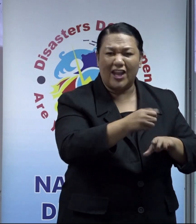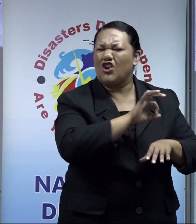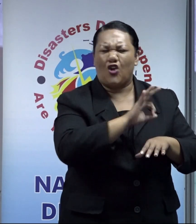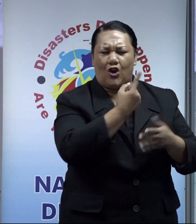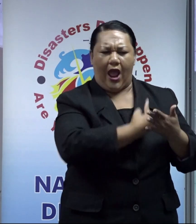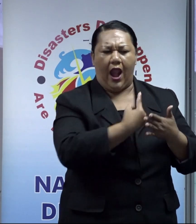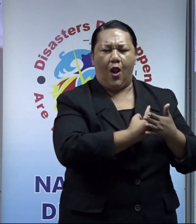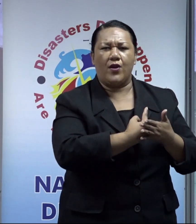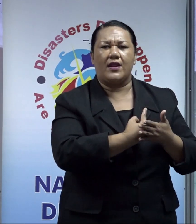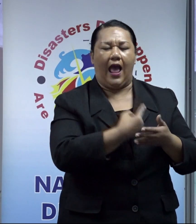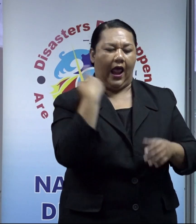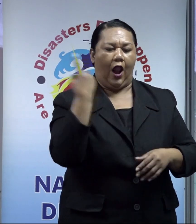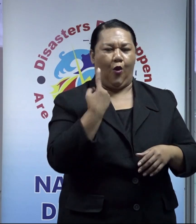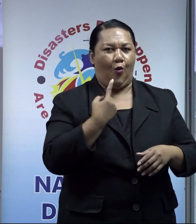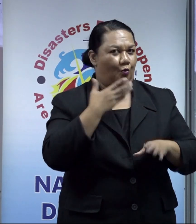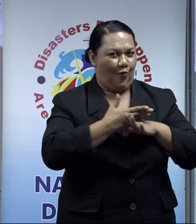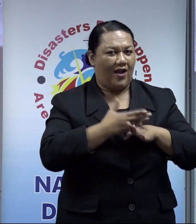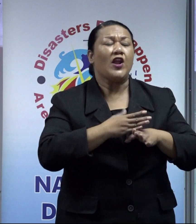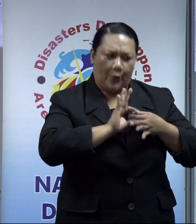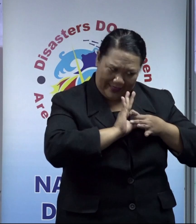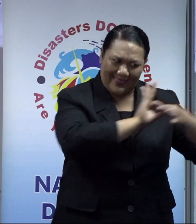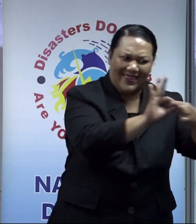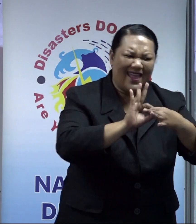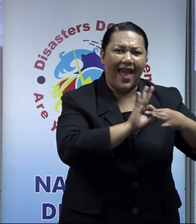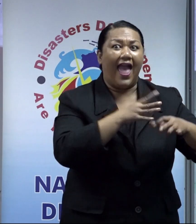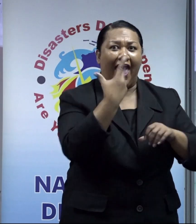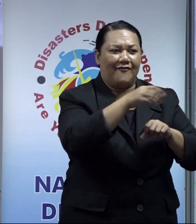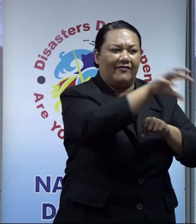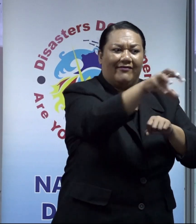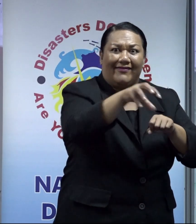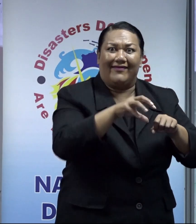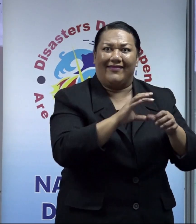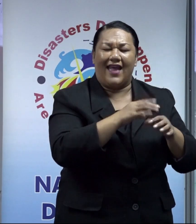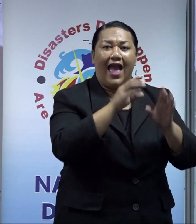we've established over the years, we will continue to support the affected population.